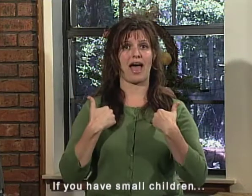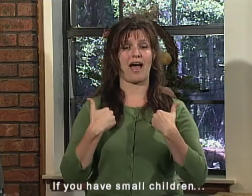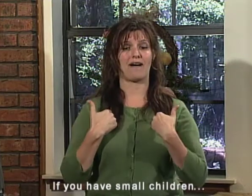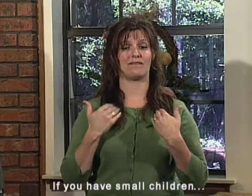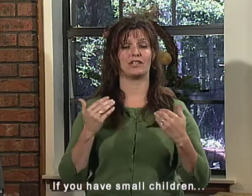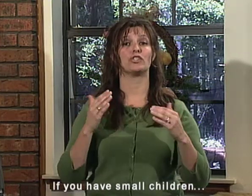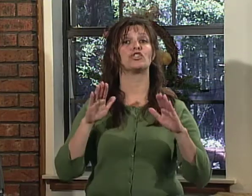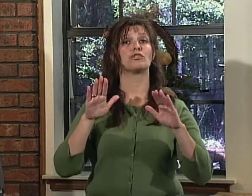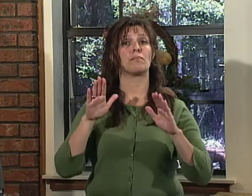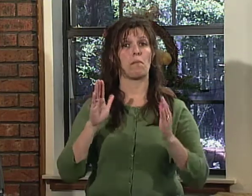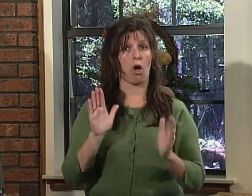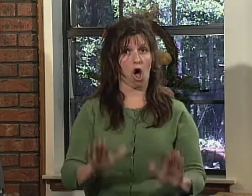children,